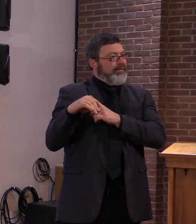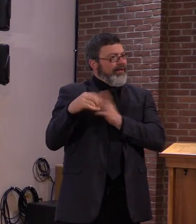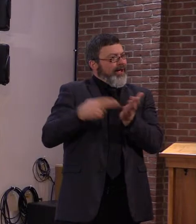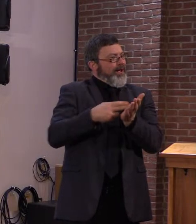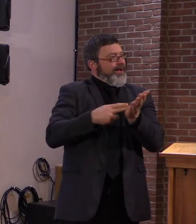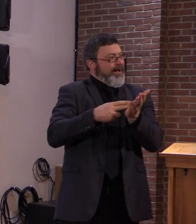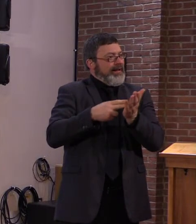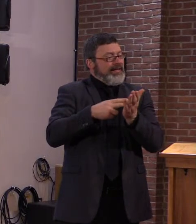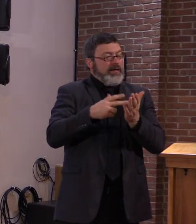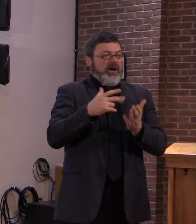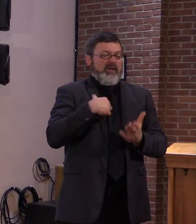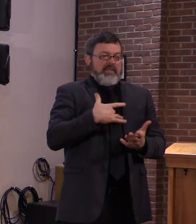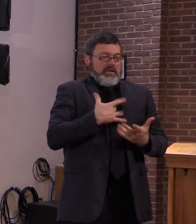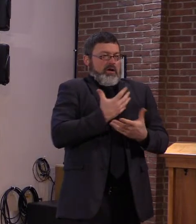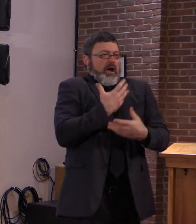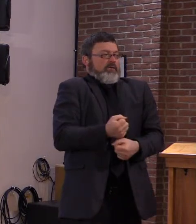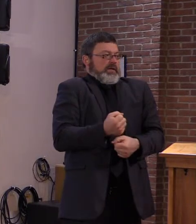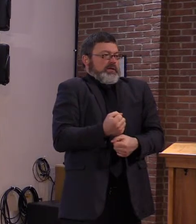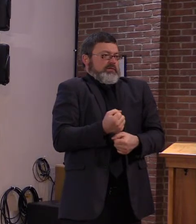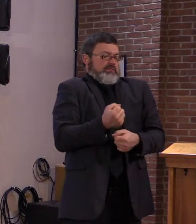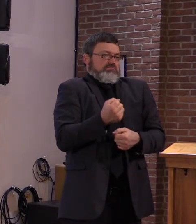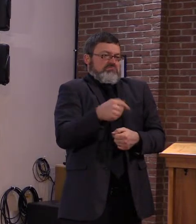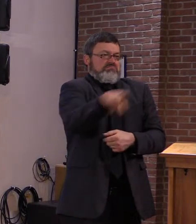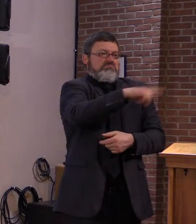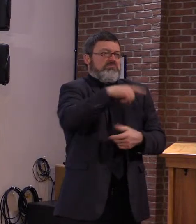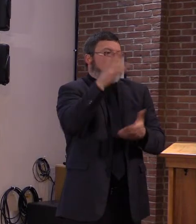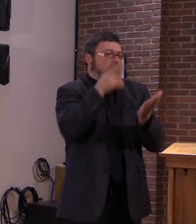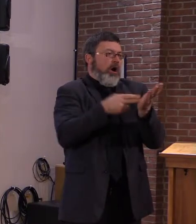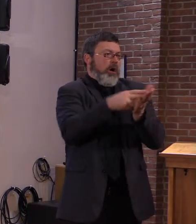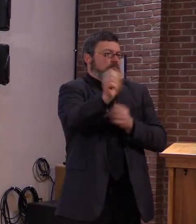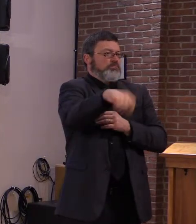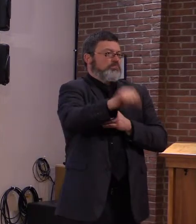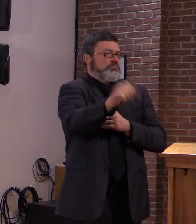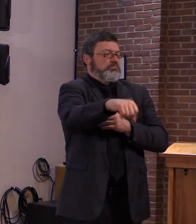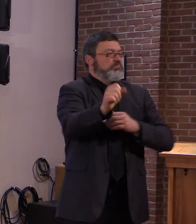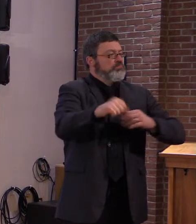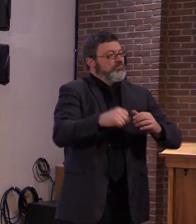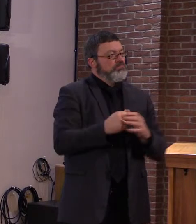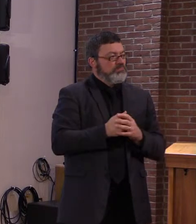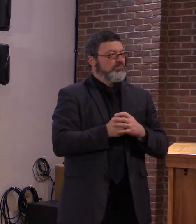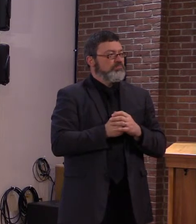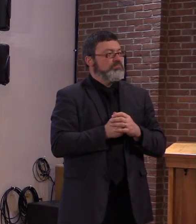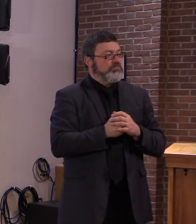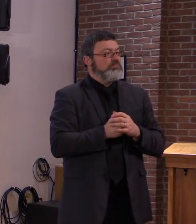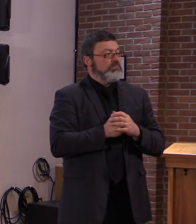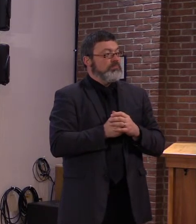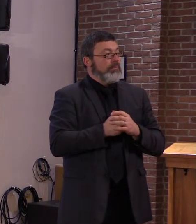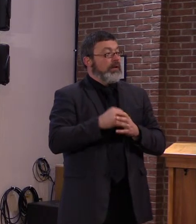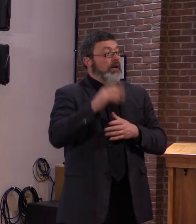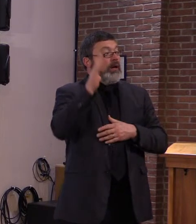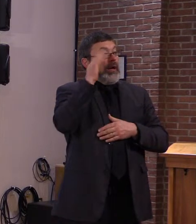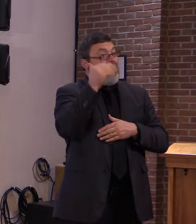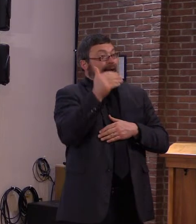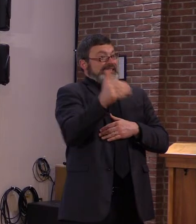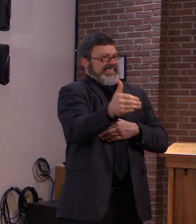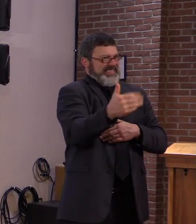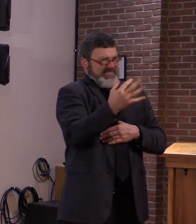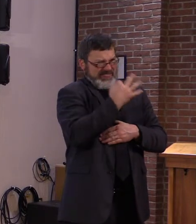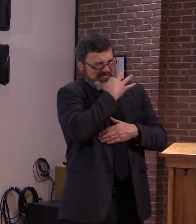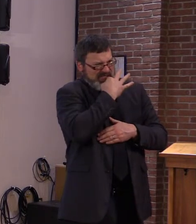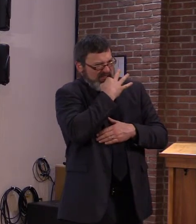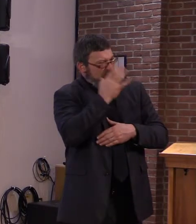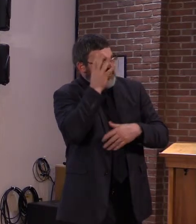there is light at the end of the tunnel. We will get through this, and we can see there are brighter